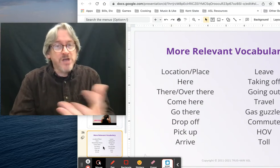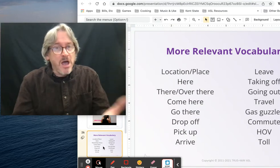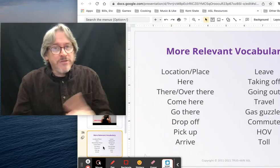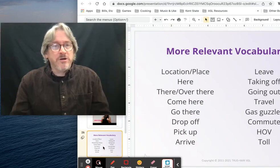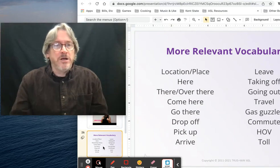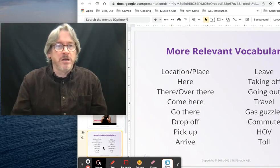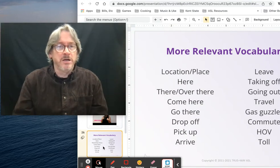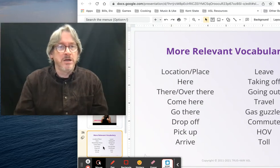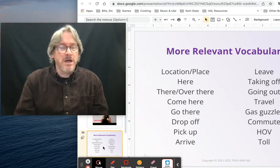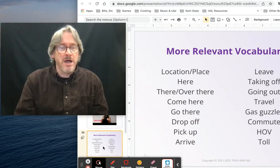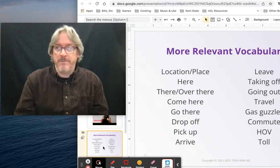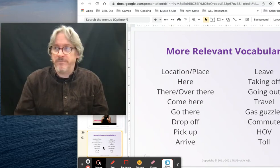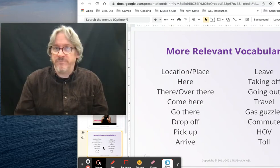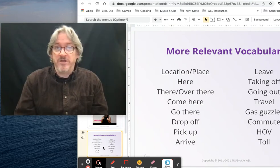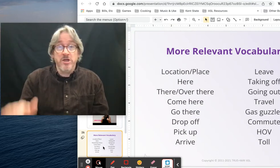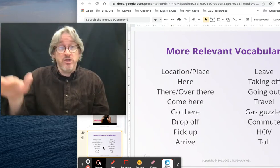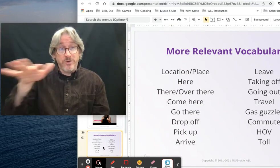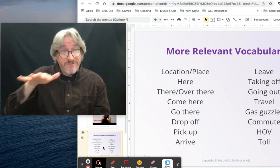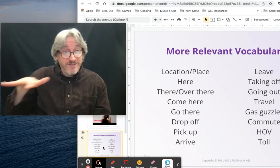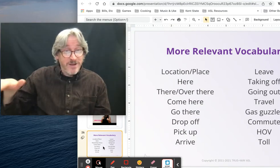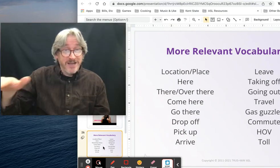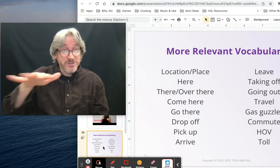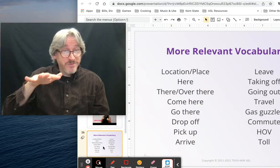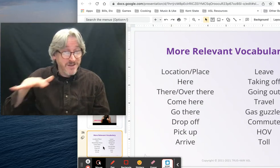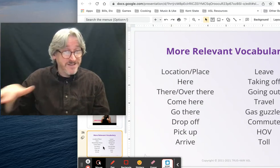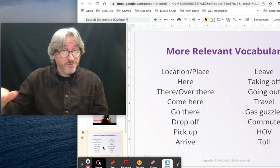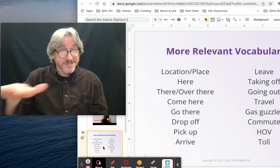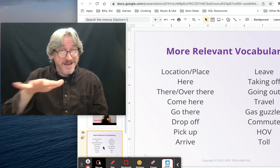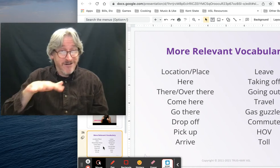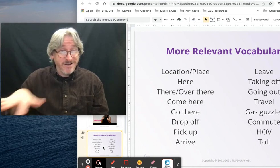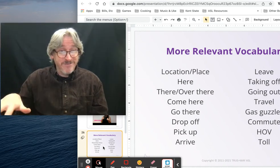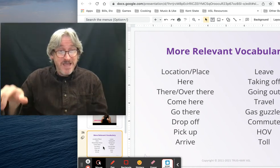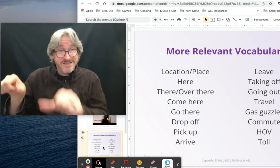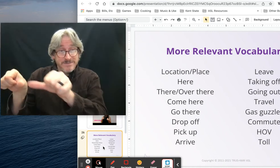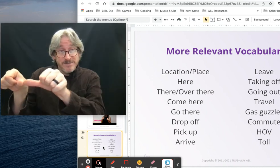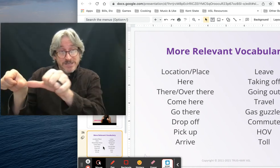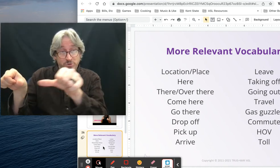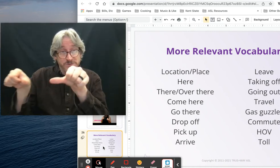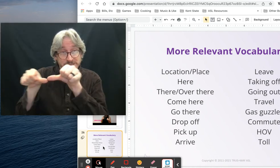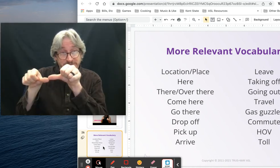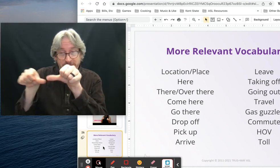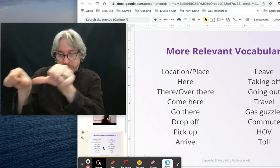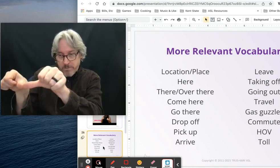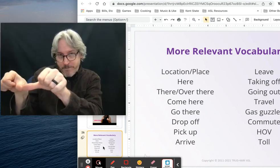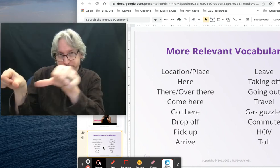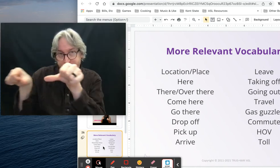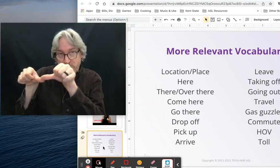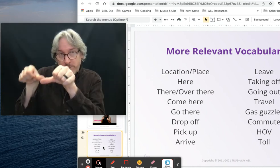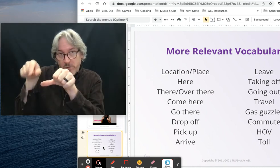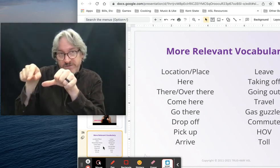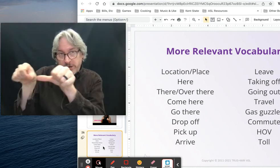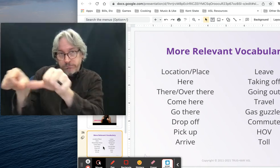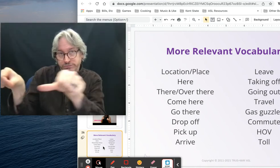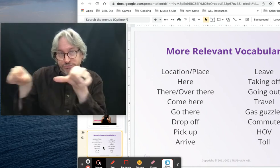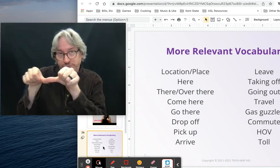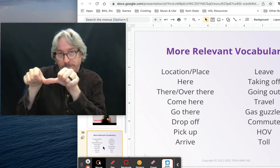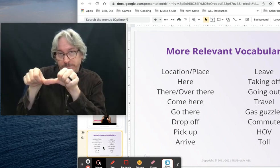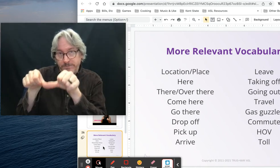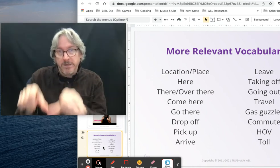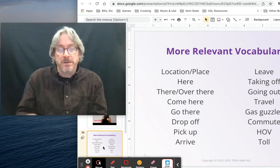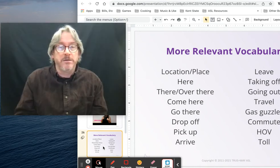So there's other, you can have locations. We've done this where it's an area. Sometimes it's more specific. Boom, over there.